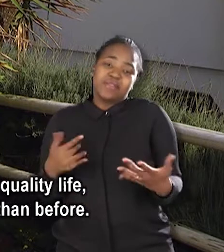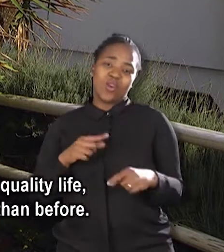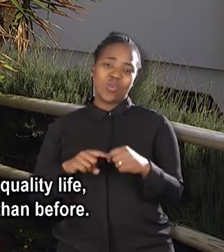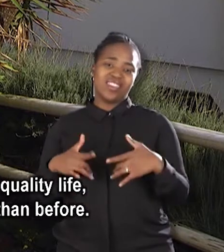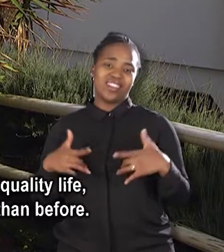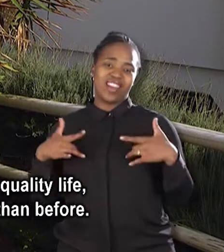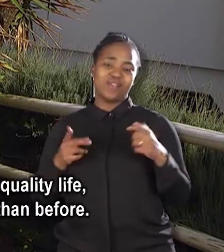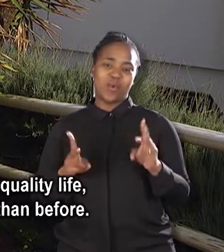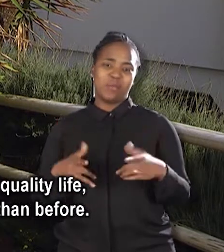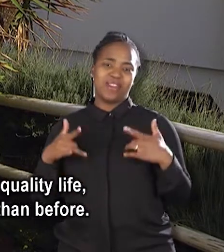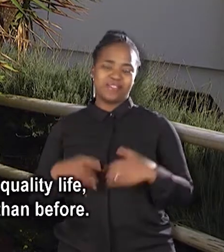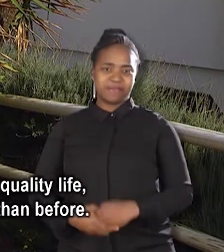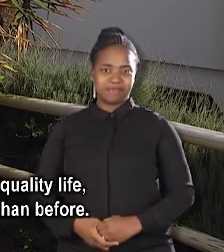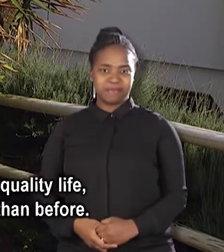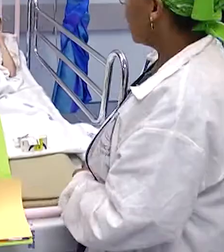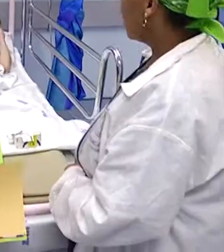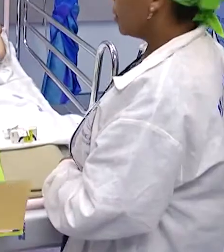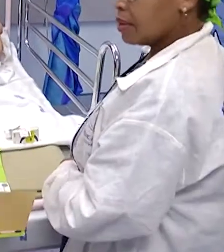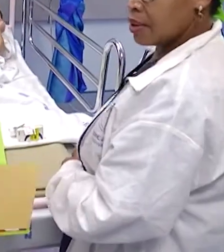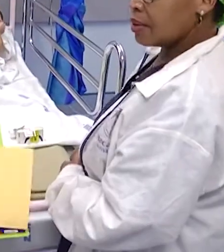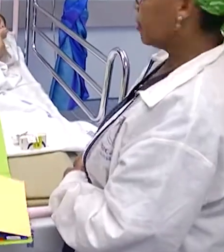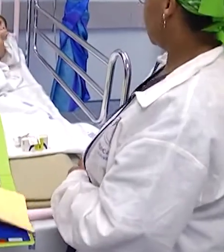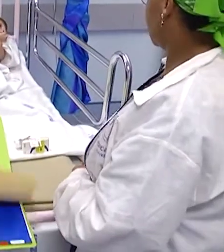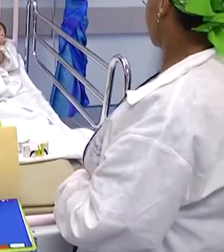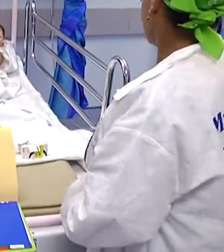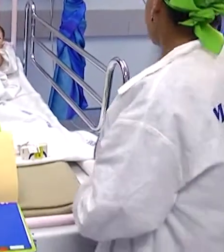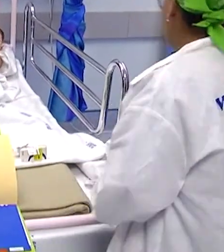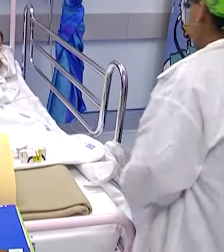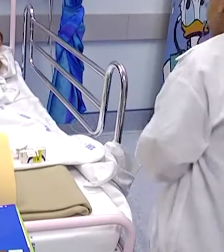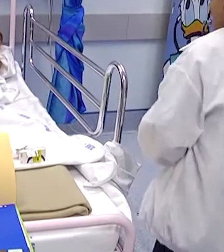a quality life, a normal life, really different than before.